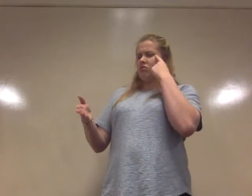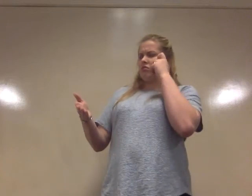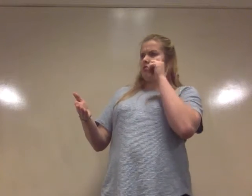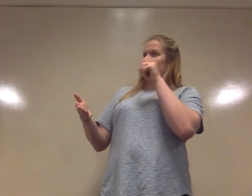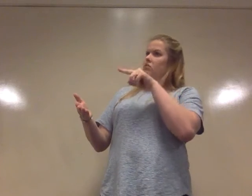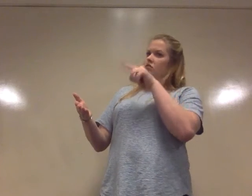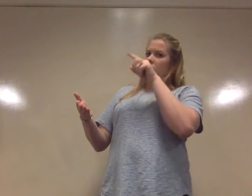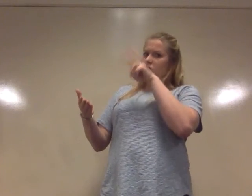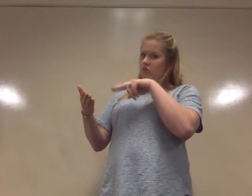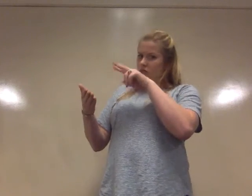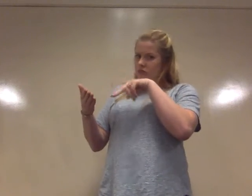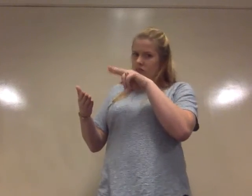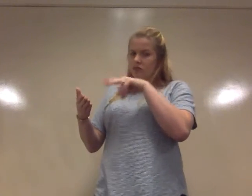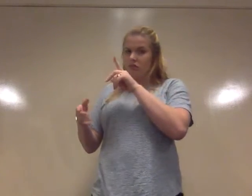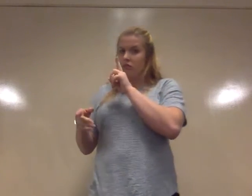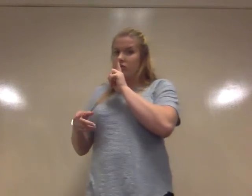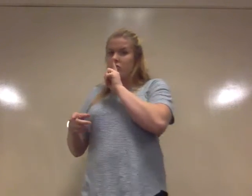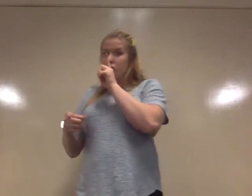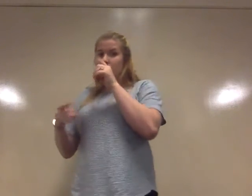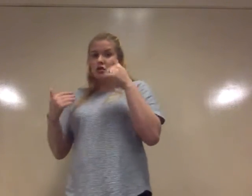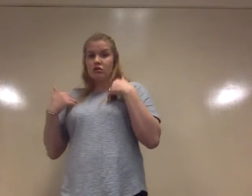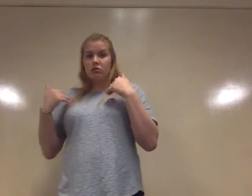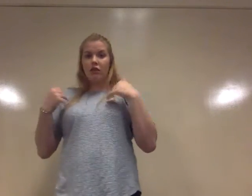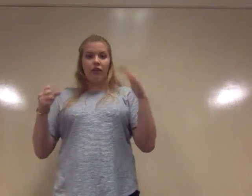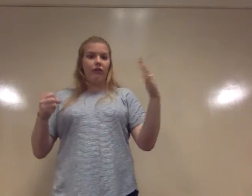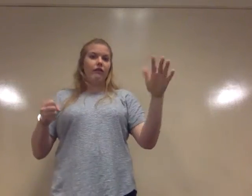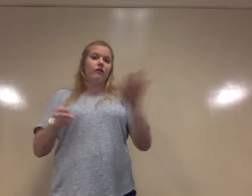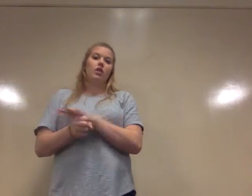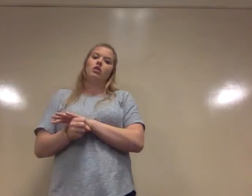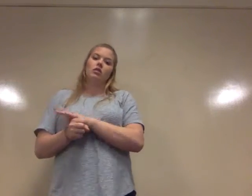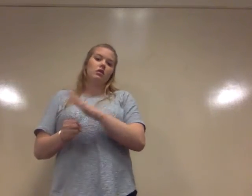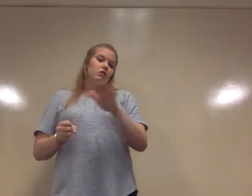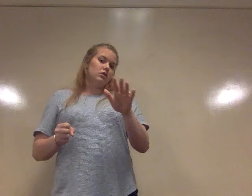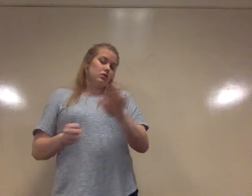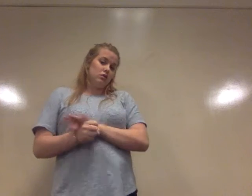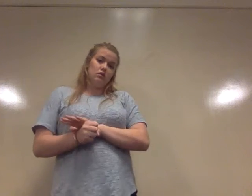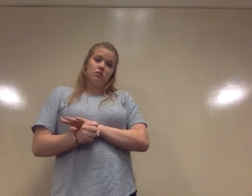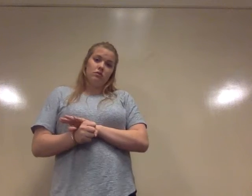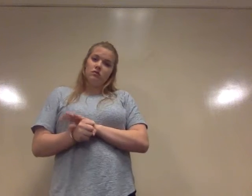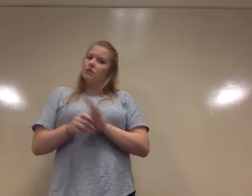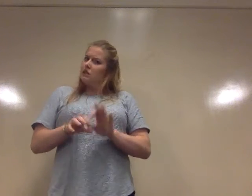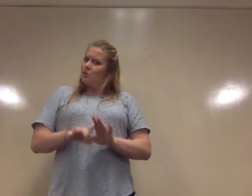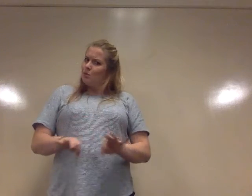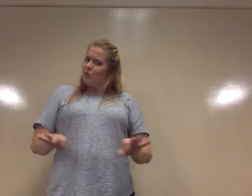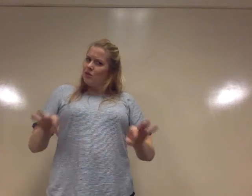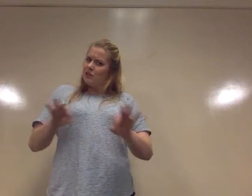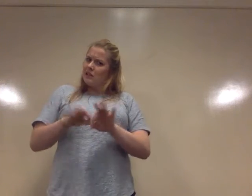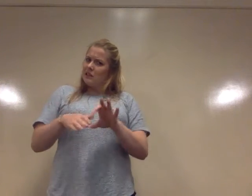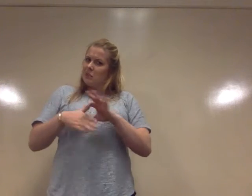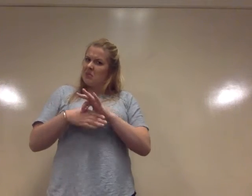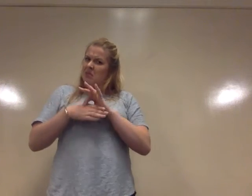protein, making sure we got enough. It was considered to be the vital nutrient. It was one of the first nutrients